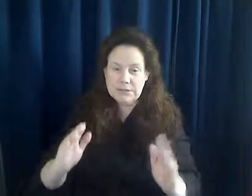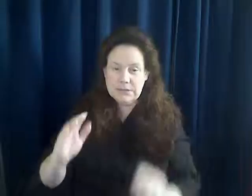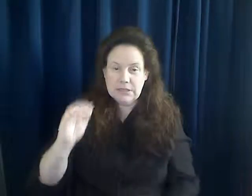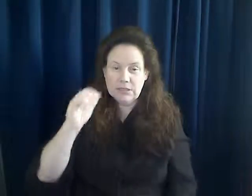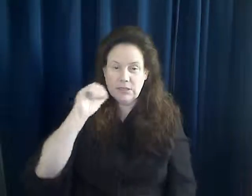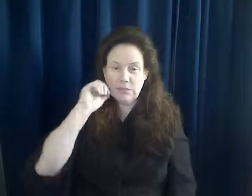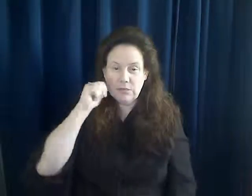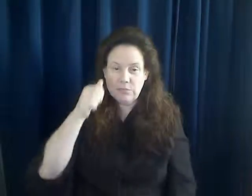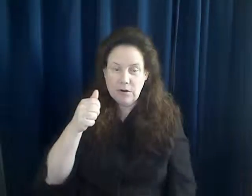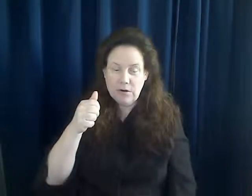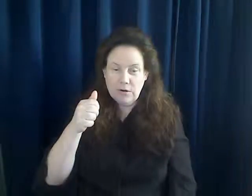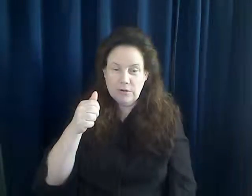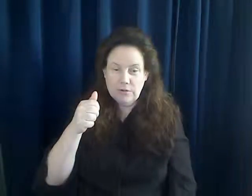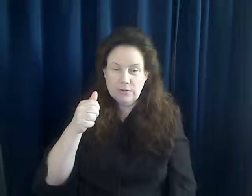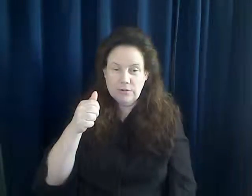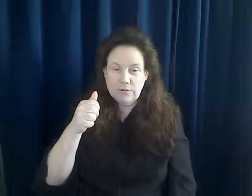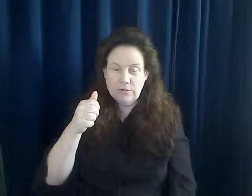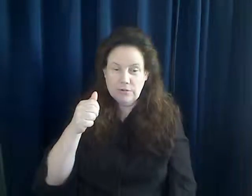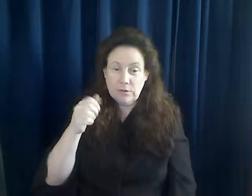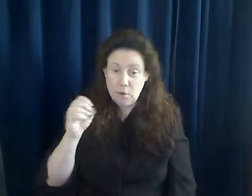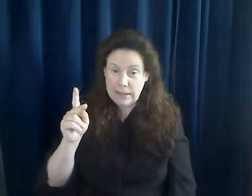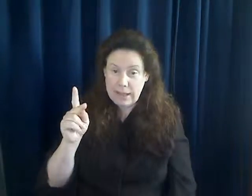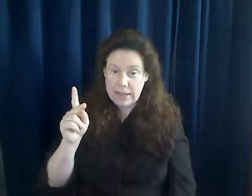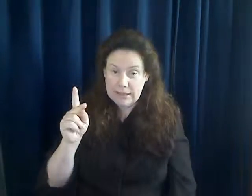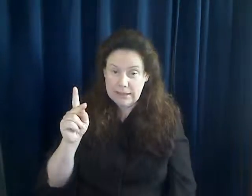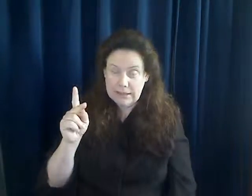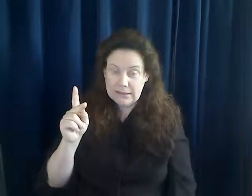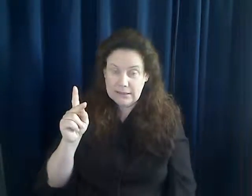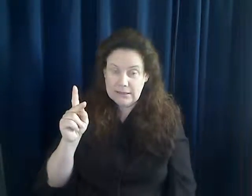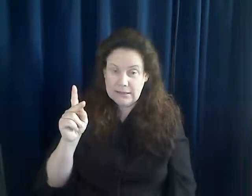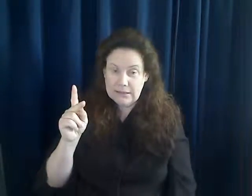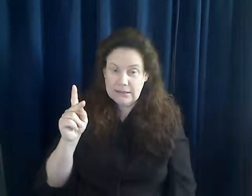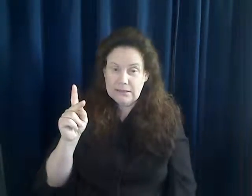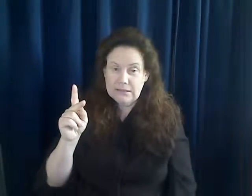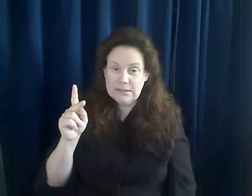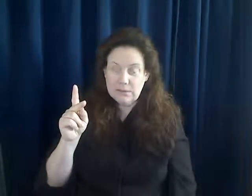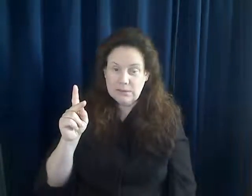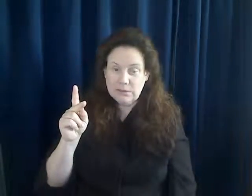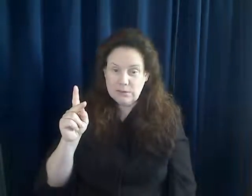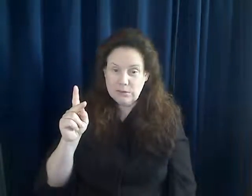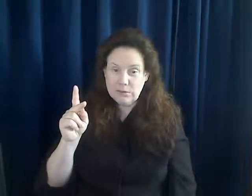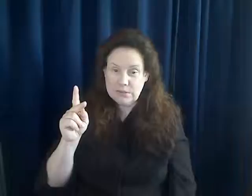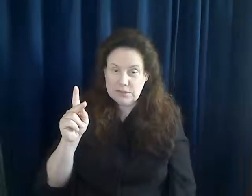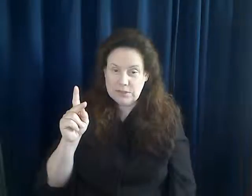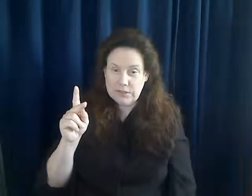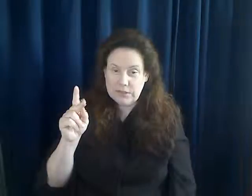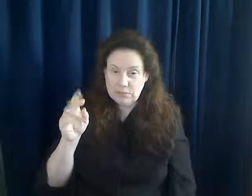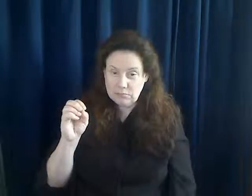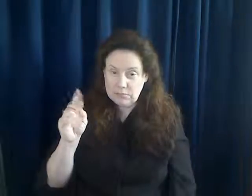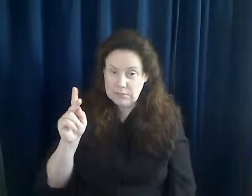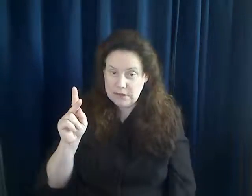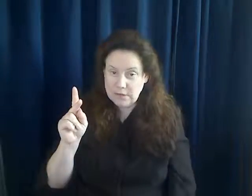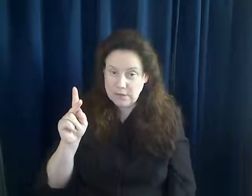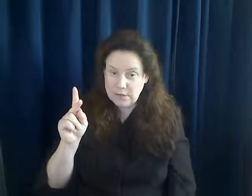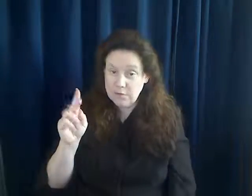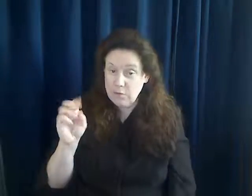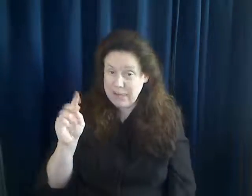house tomorrow. Okay? So it turned into a question at the end. Is that all right with you?